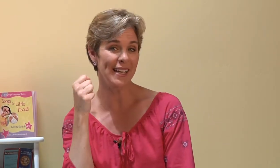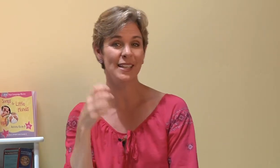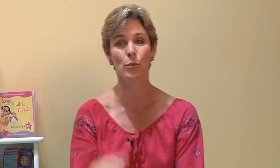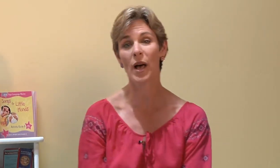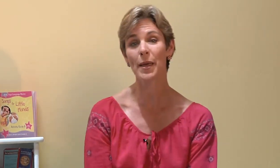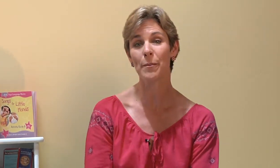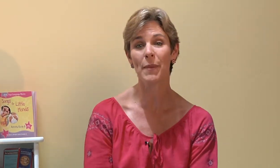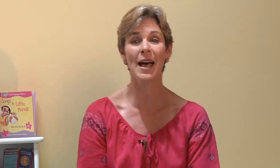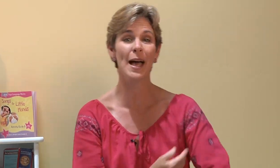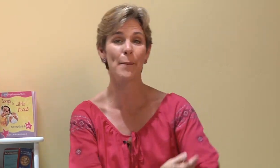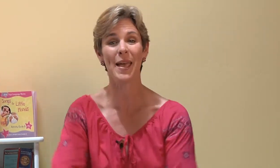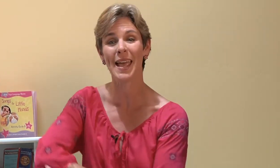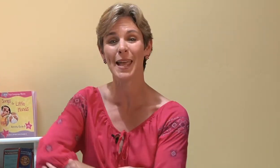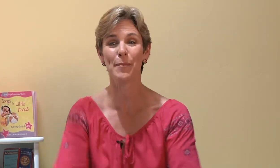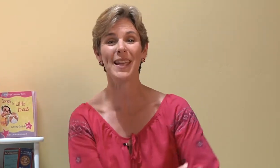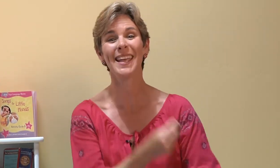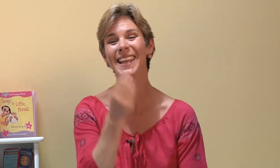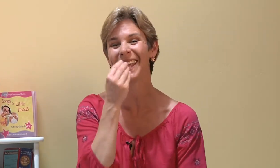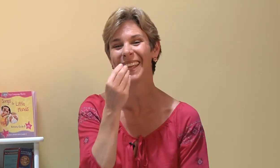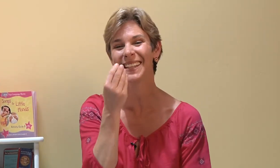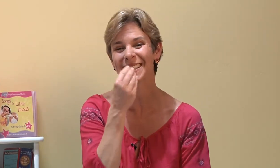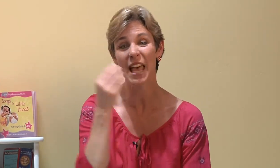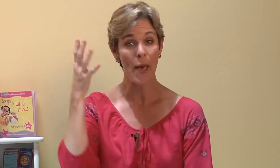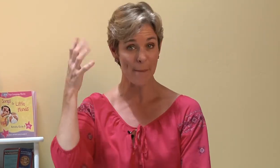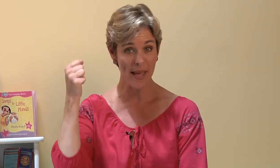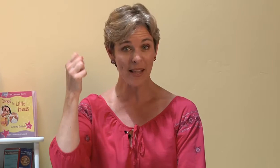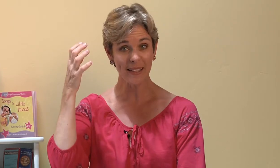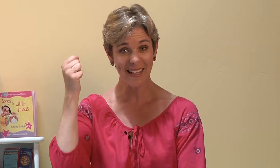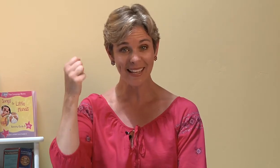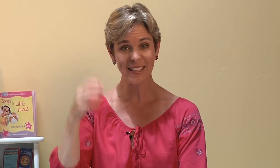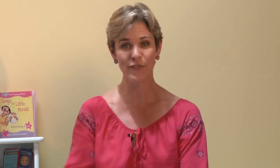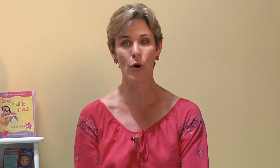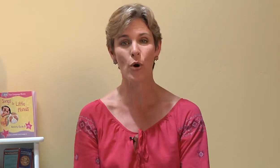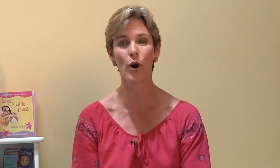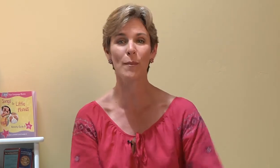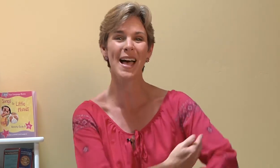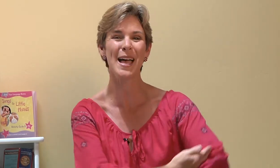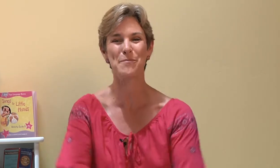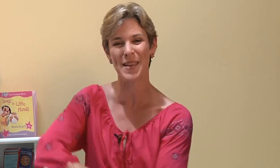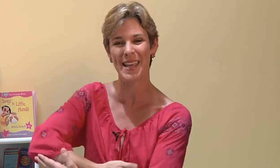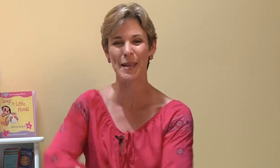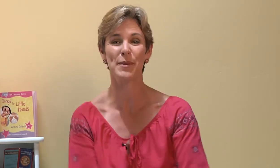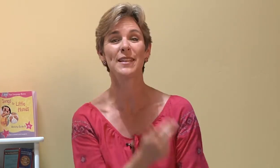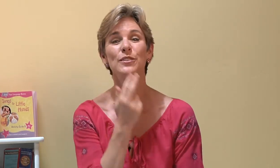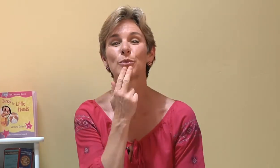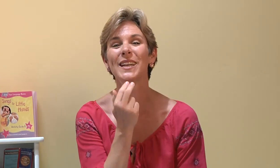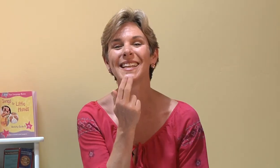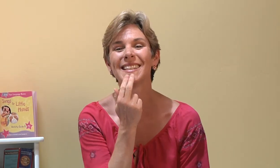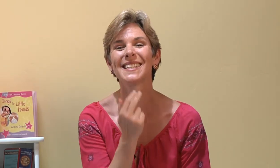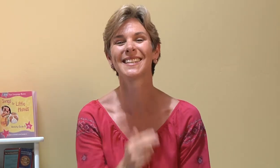is what my baby eats, milk is for my baby sweet.